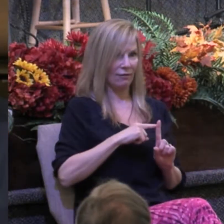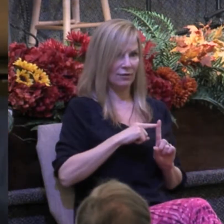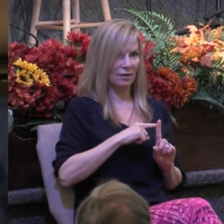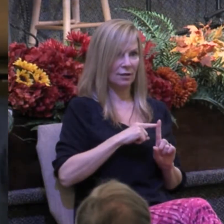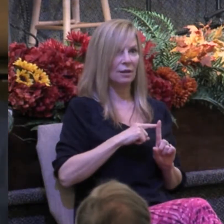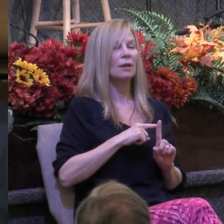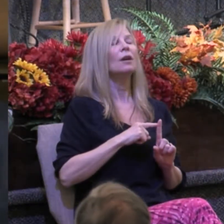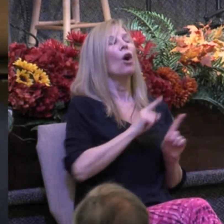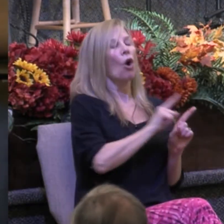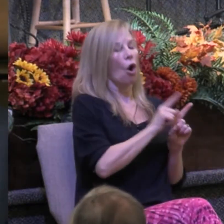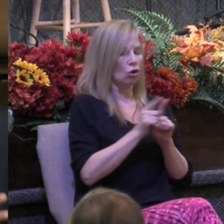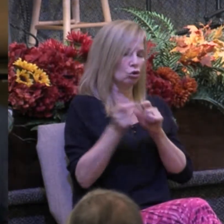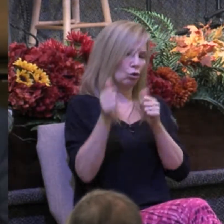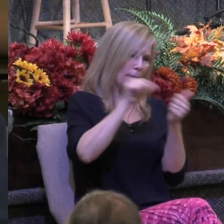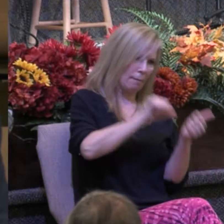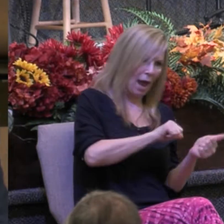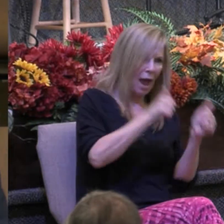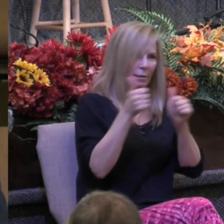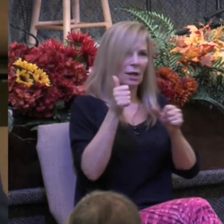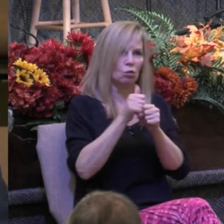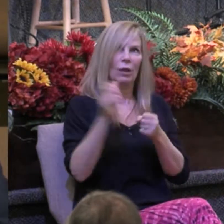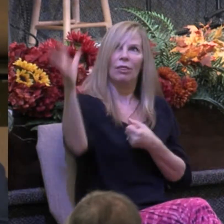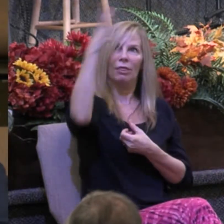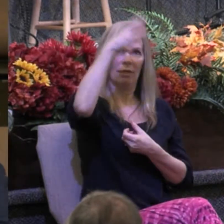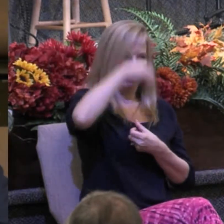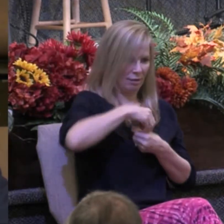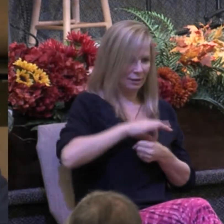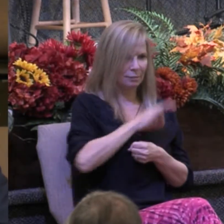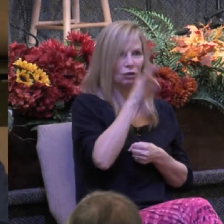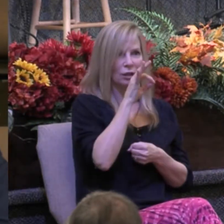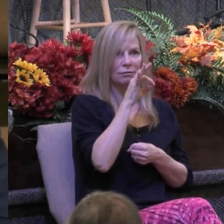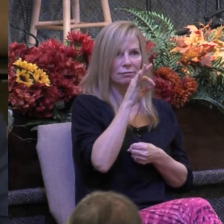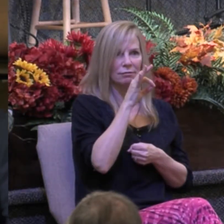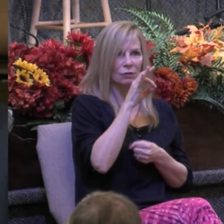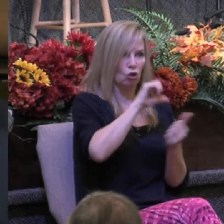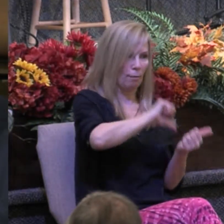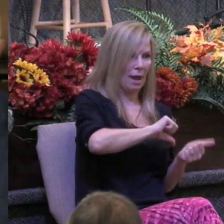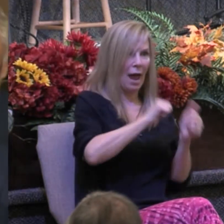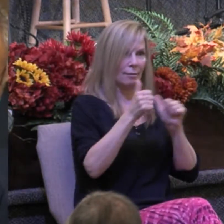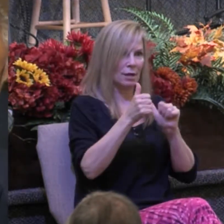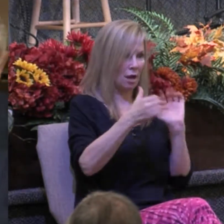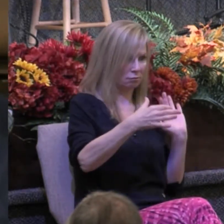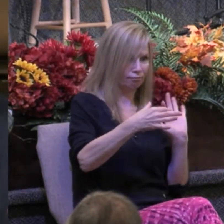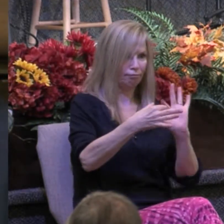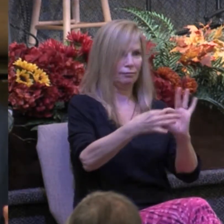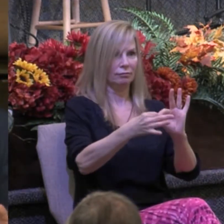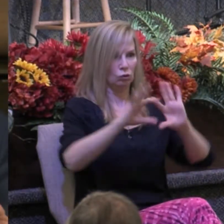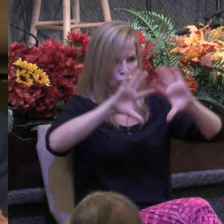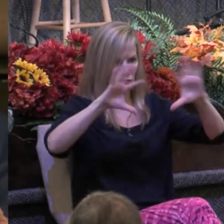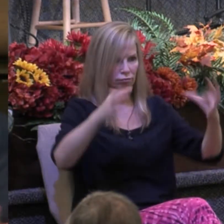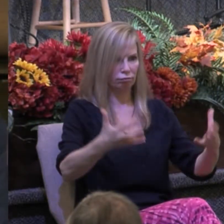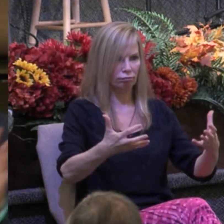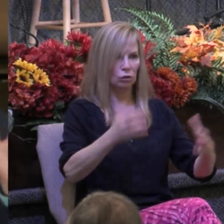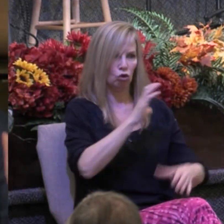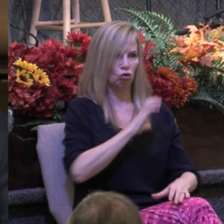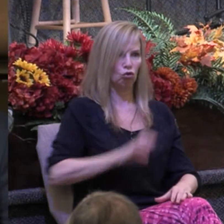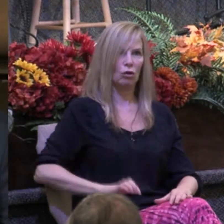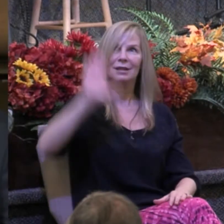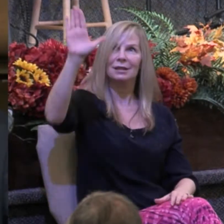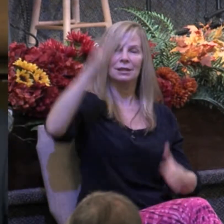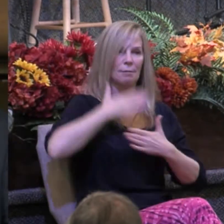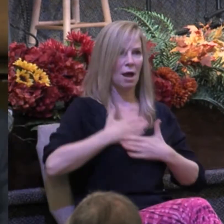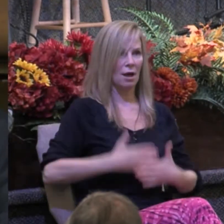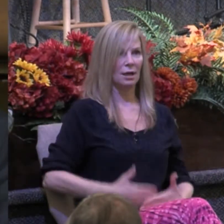with the Holy Spirit into the body of Christ, meaning that they are placed, or they are immersed